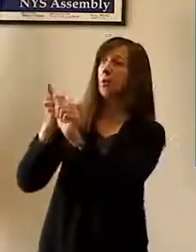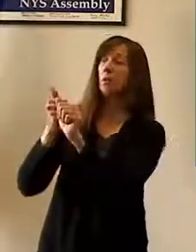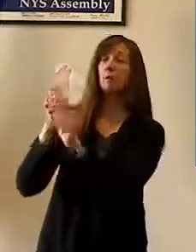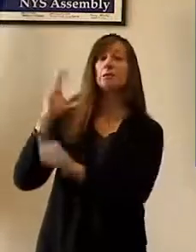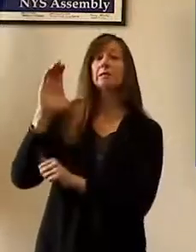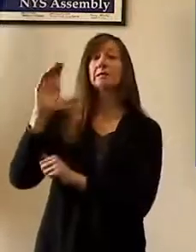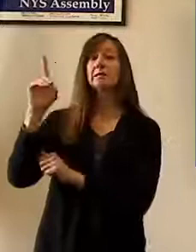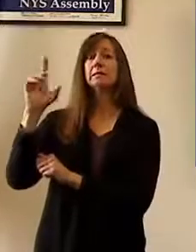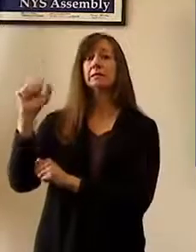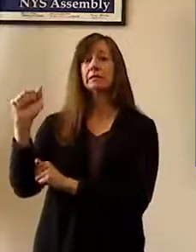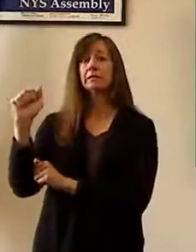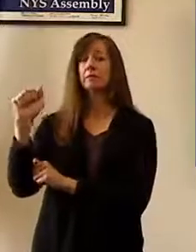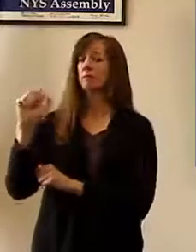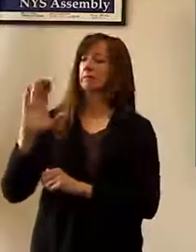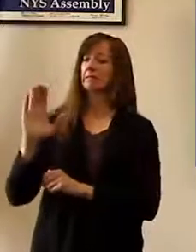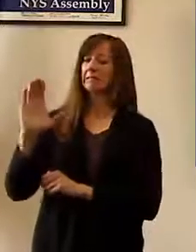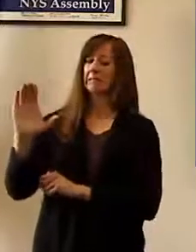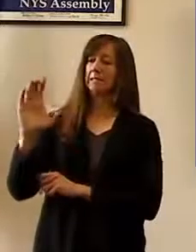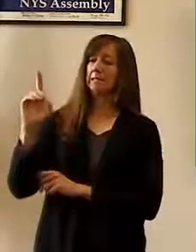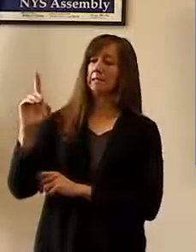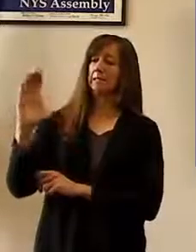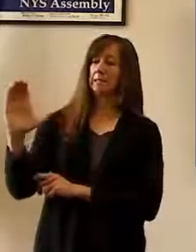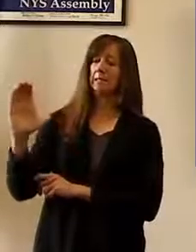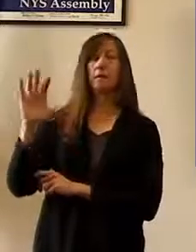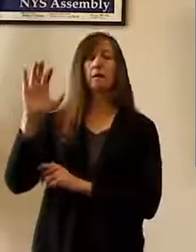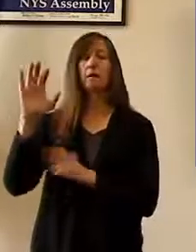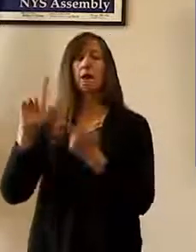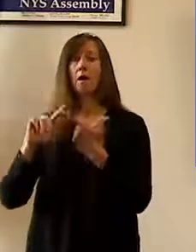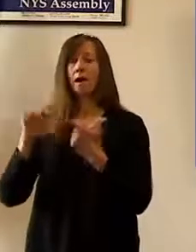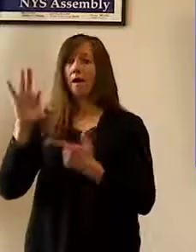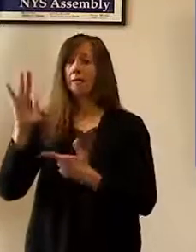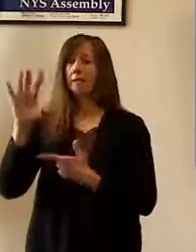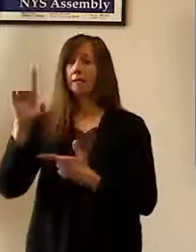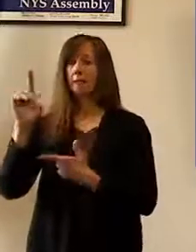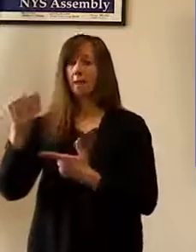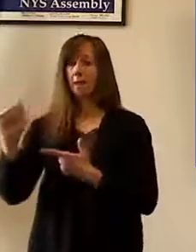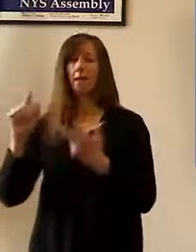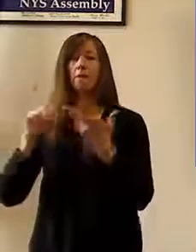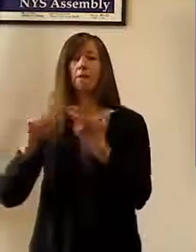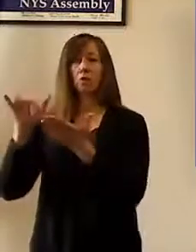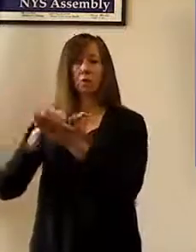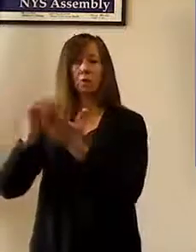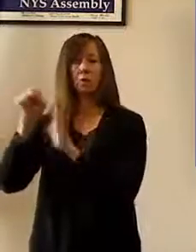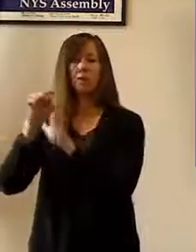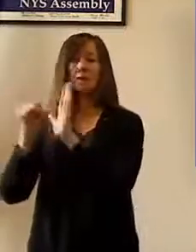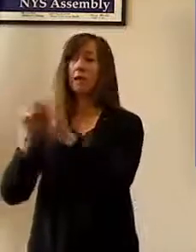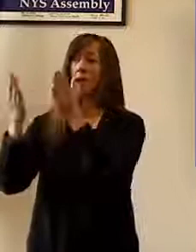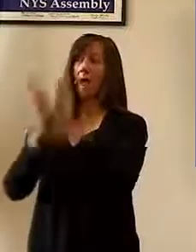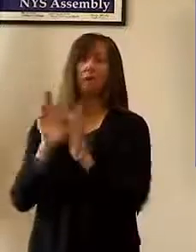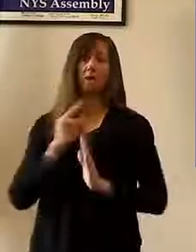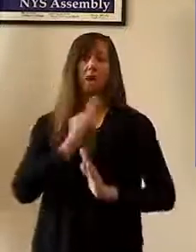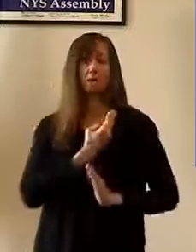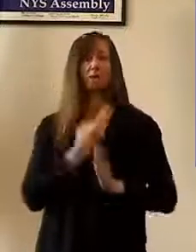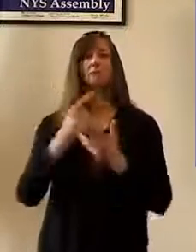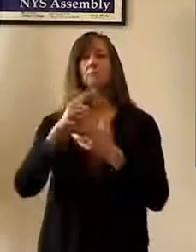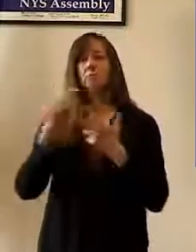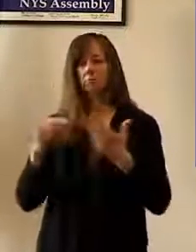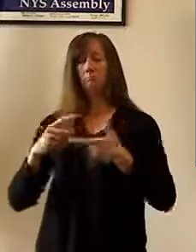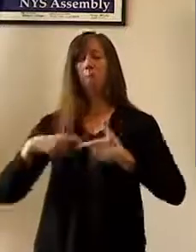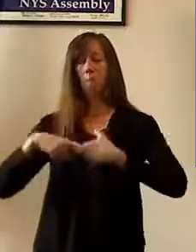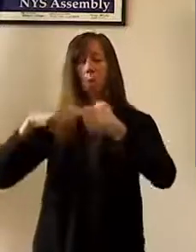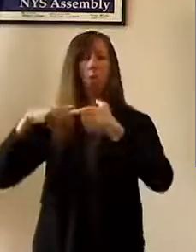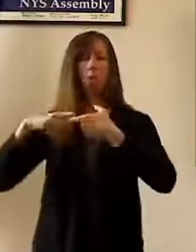Health, and have paused our distribution and use of the Johnson & Johnson dose as the FDA conducts its analysis.